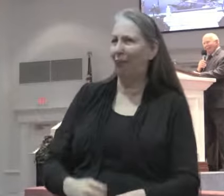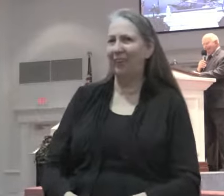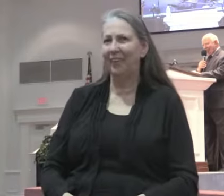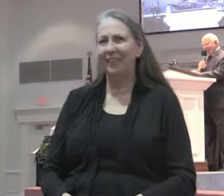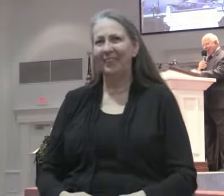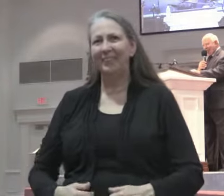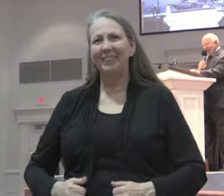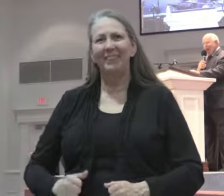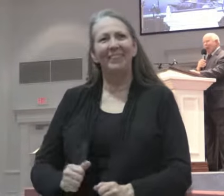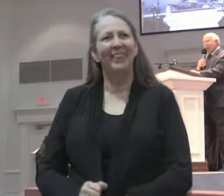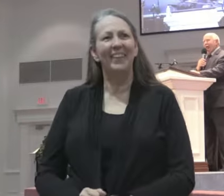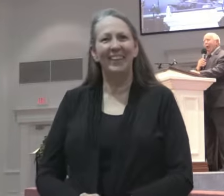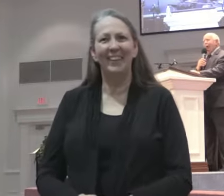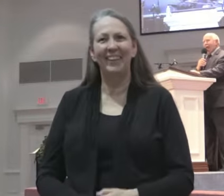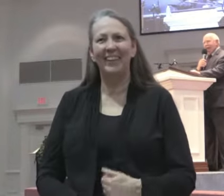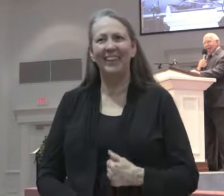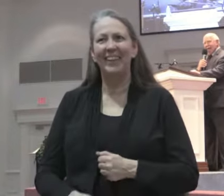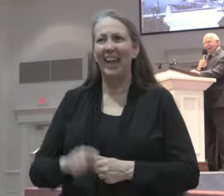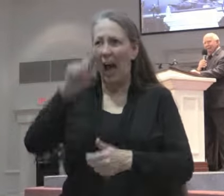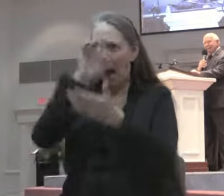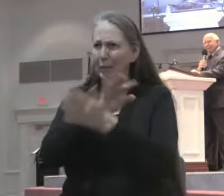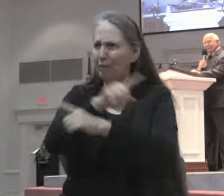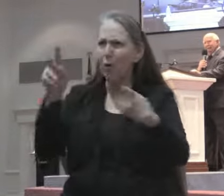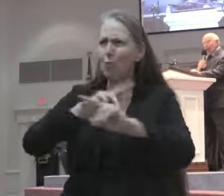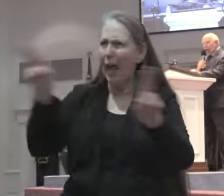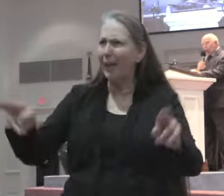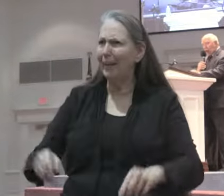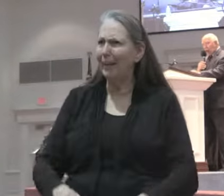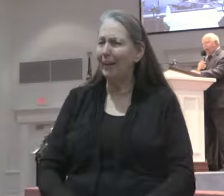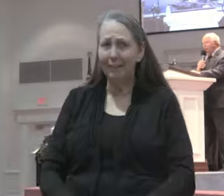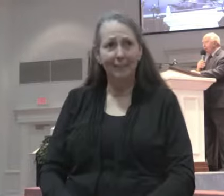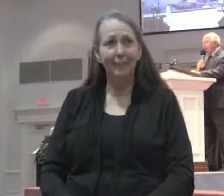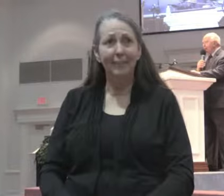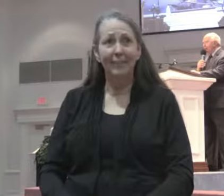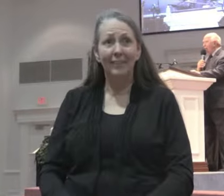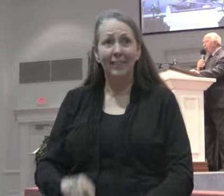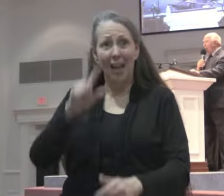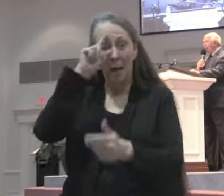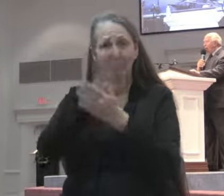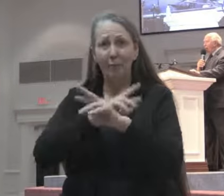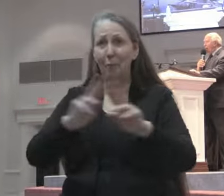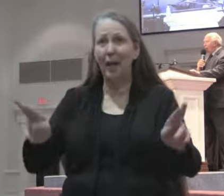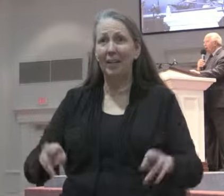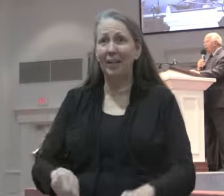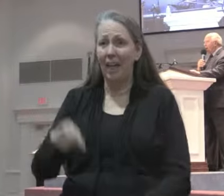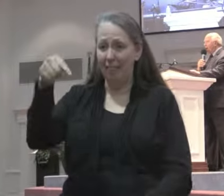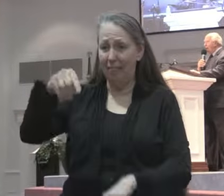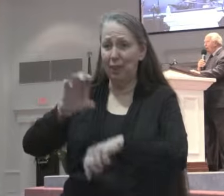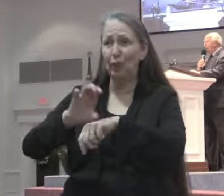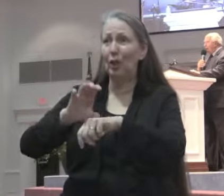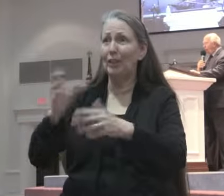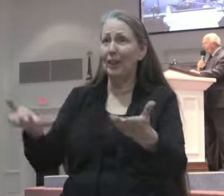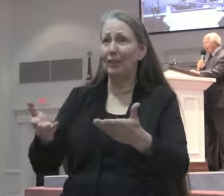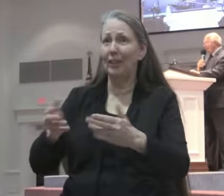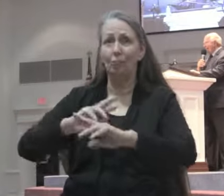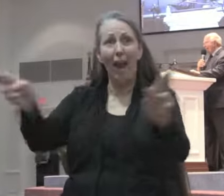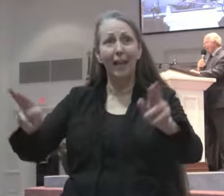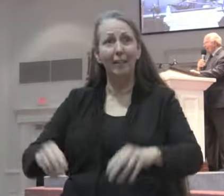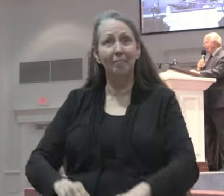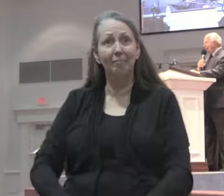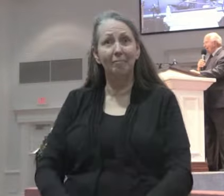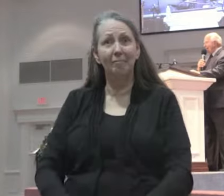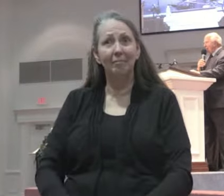right? I believe you're ready. I do. I believe this church is ready.